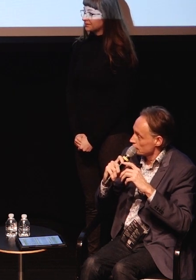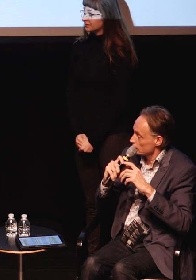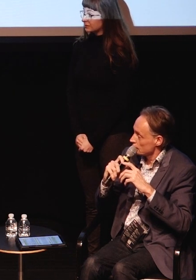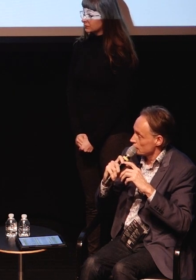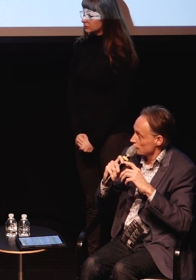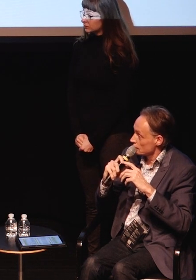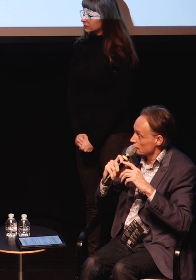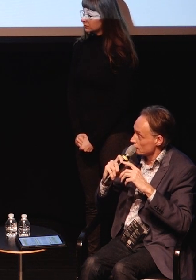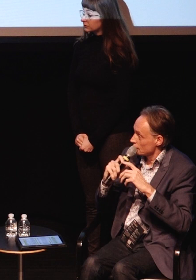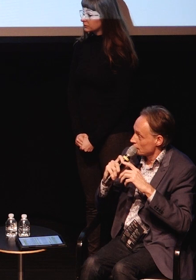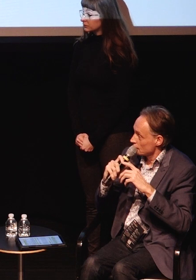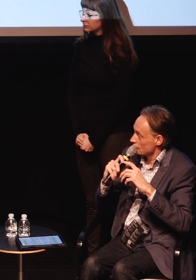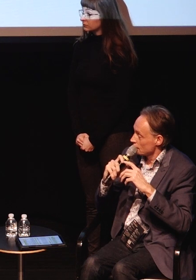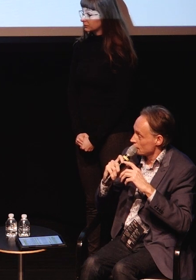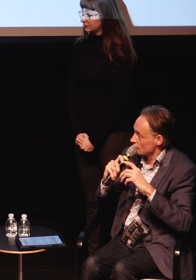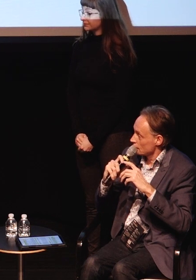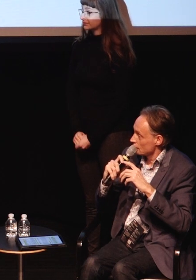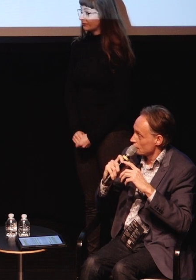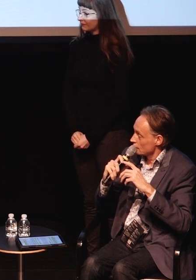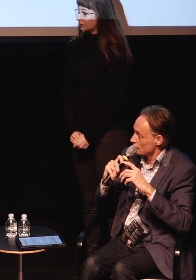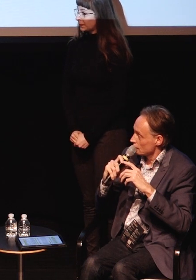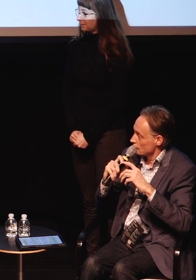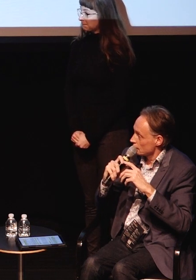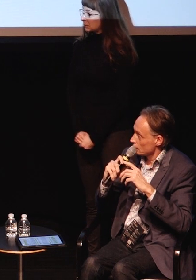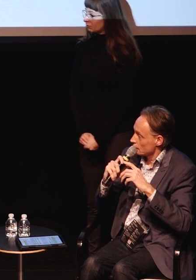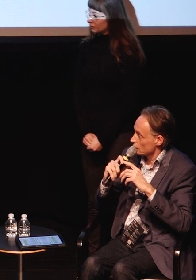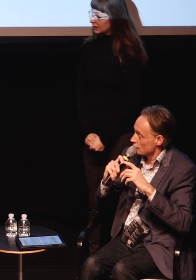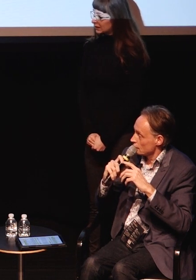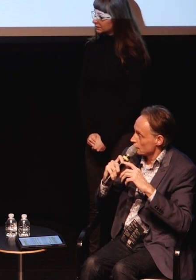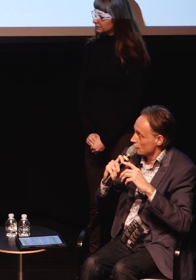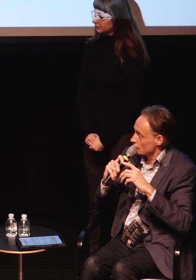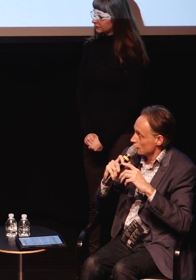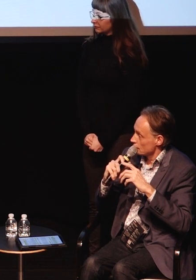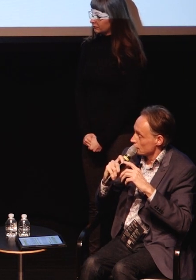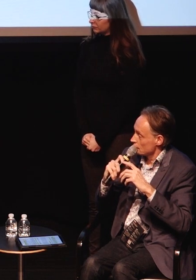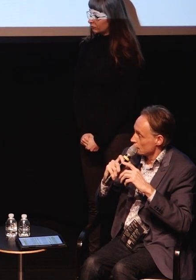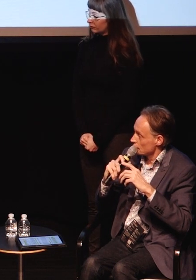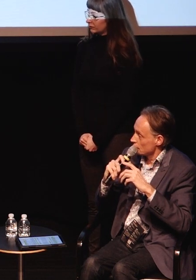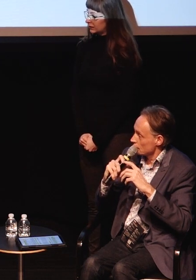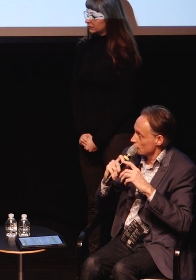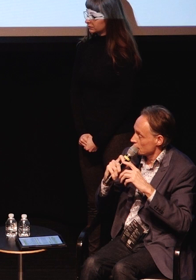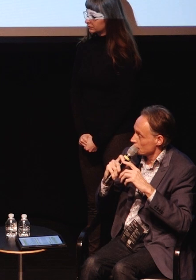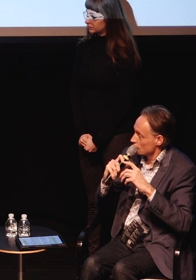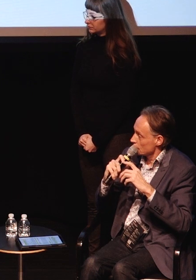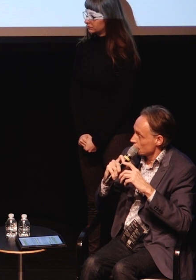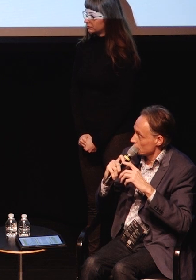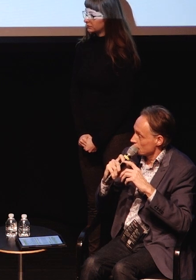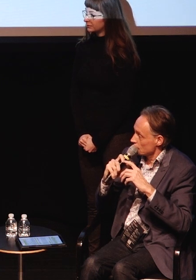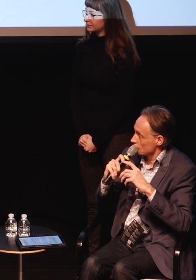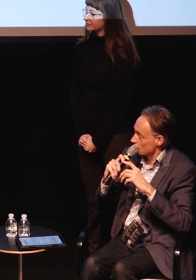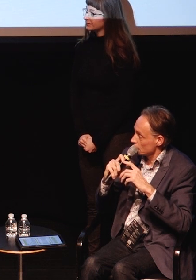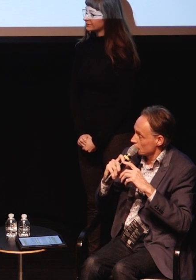Because that border of where you draw the line, where you are, where you belong, it's at the heart of the theme of the story.